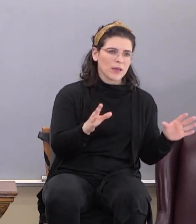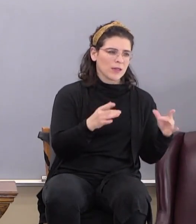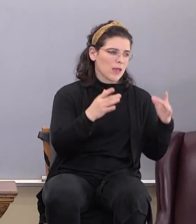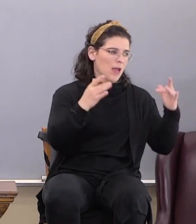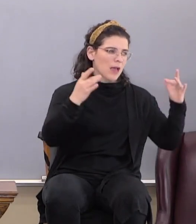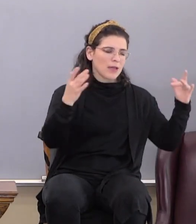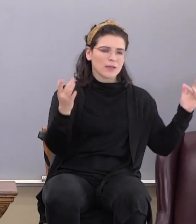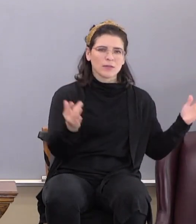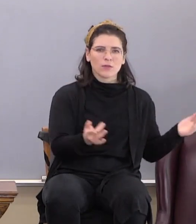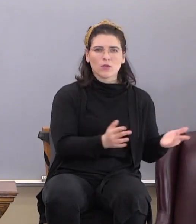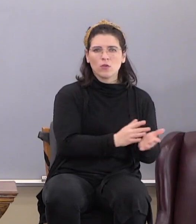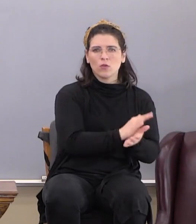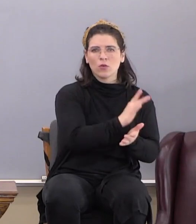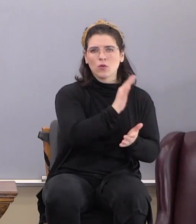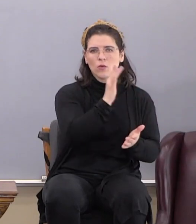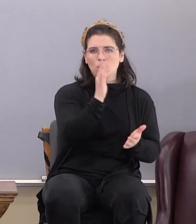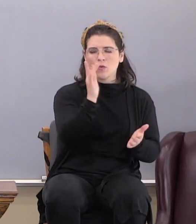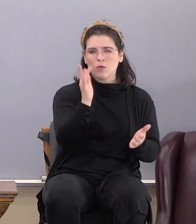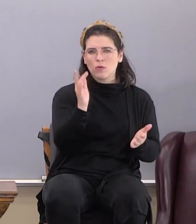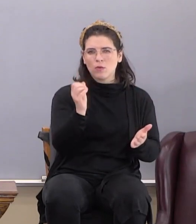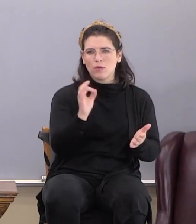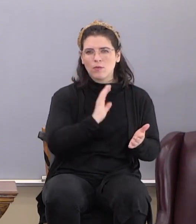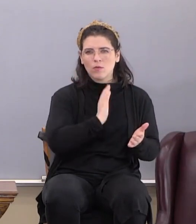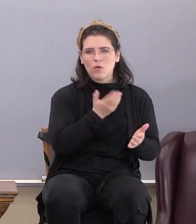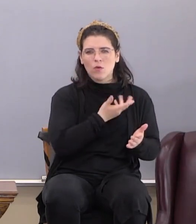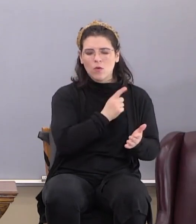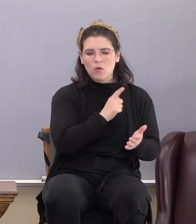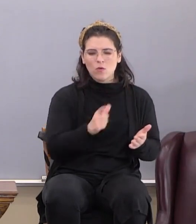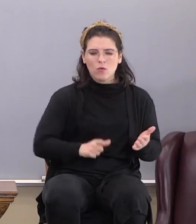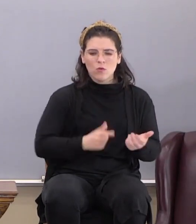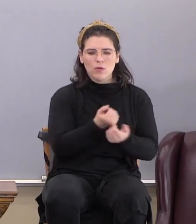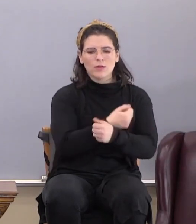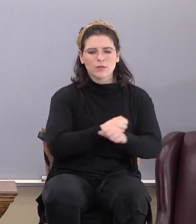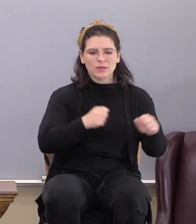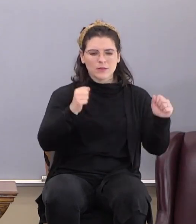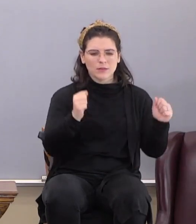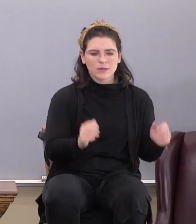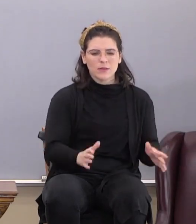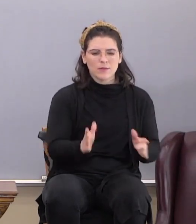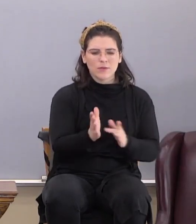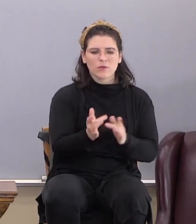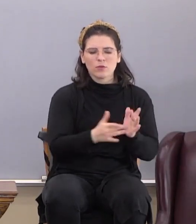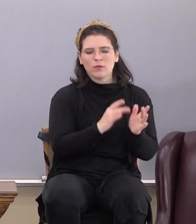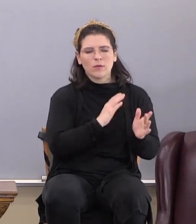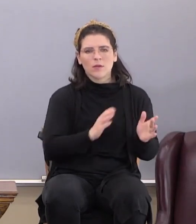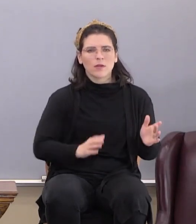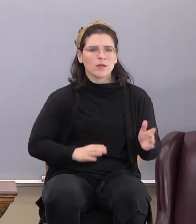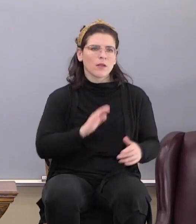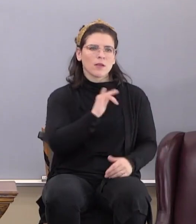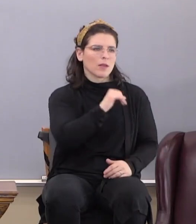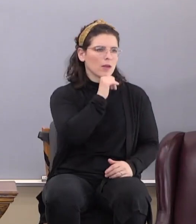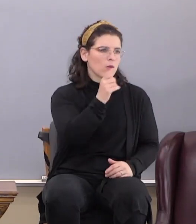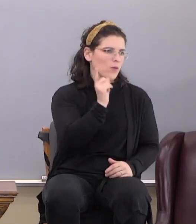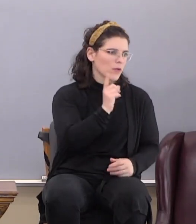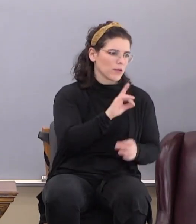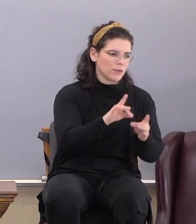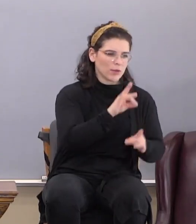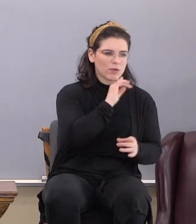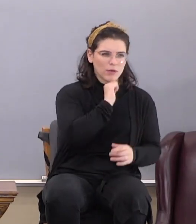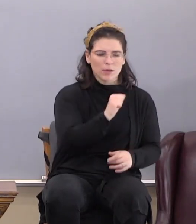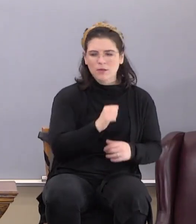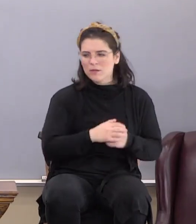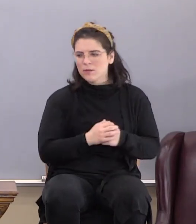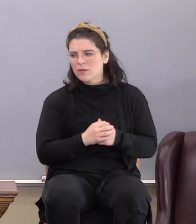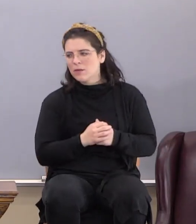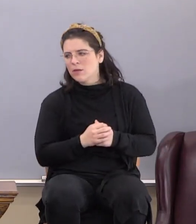dazzling glory of our Lord and Savior Jesus Christ, because that's not where the Spirit is. What we're going to do is